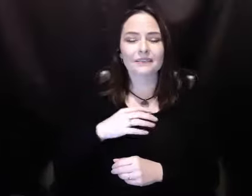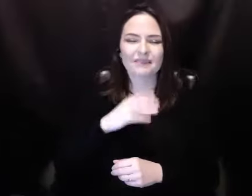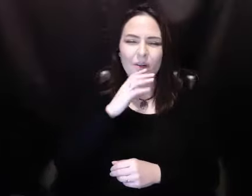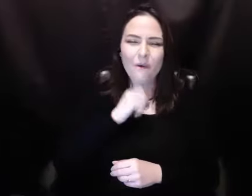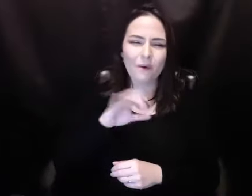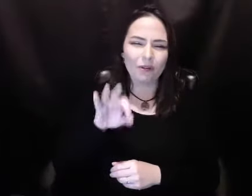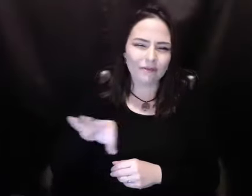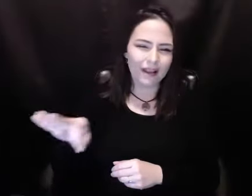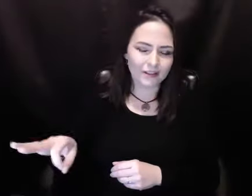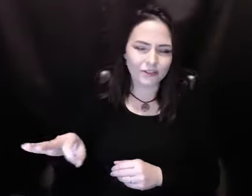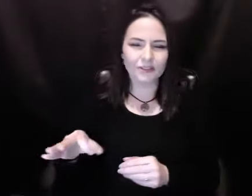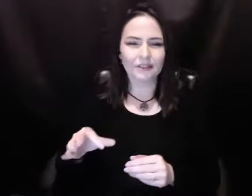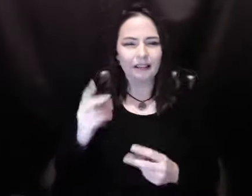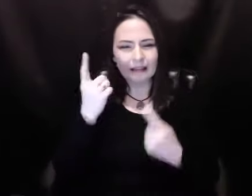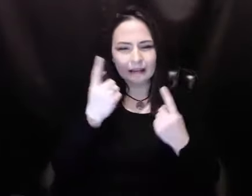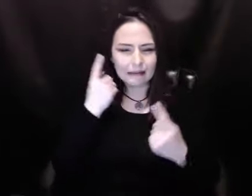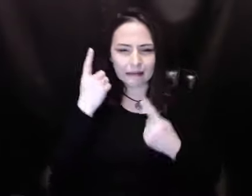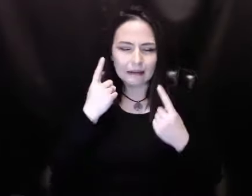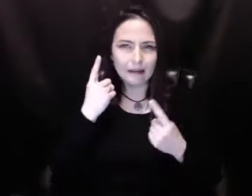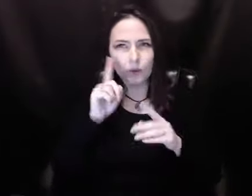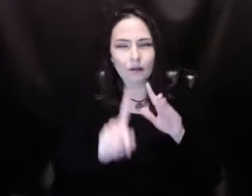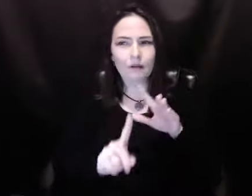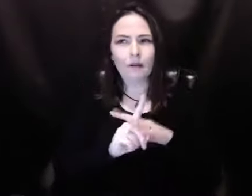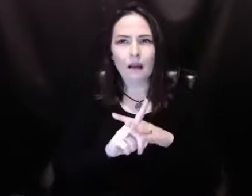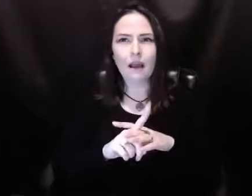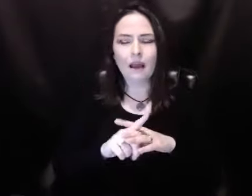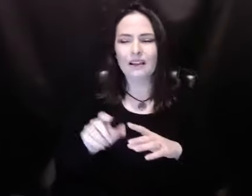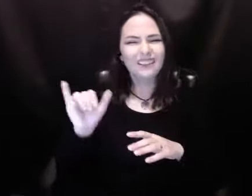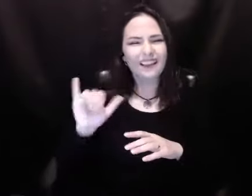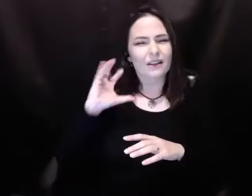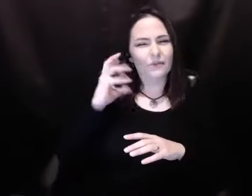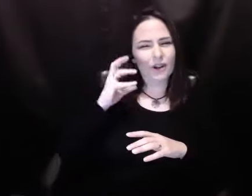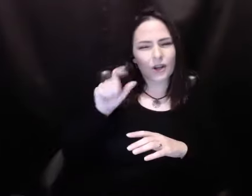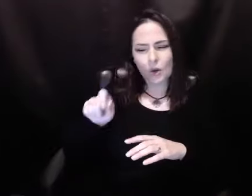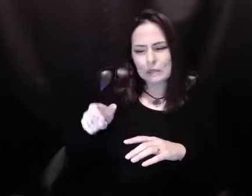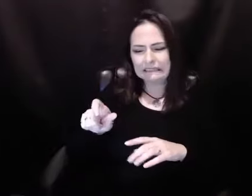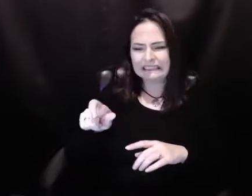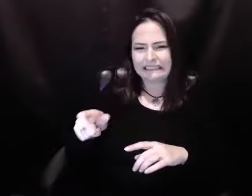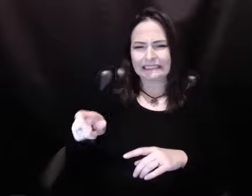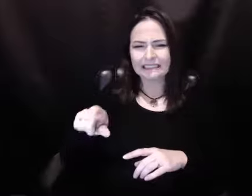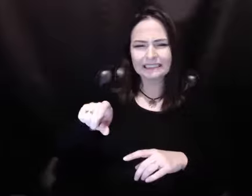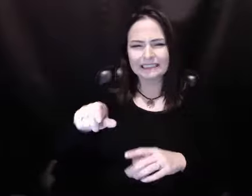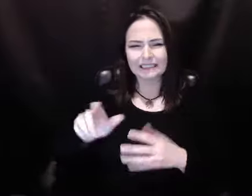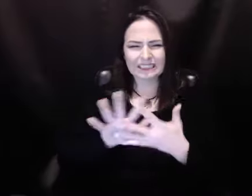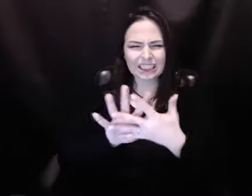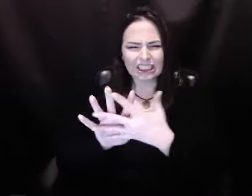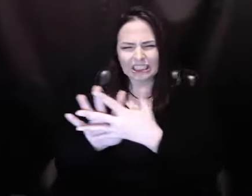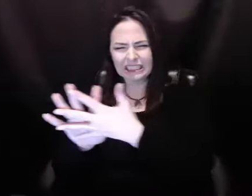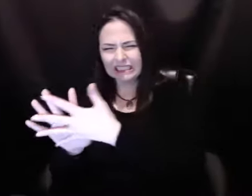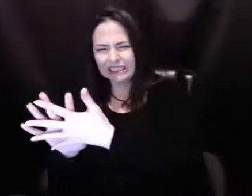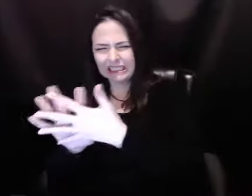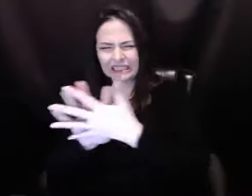in doing it. And for me, step 4, there was a real